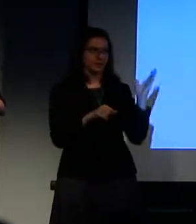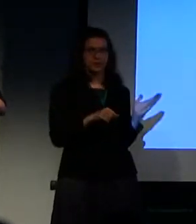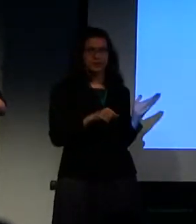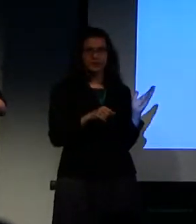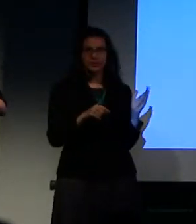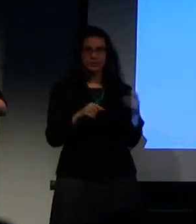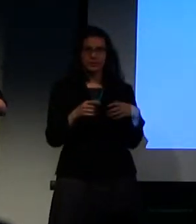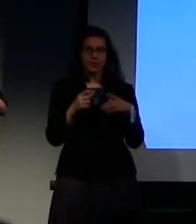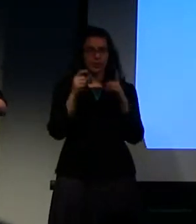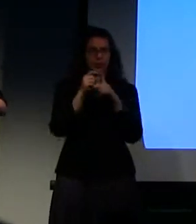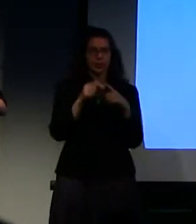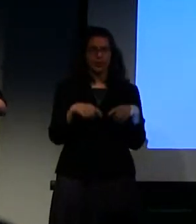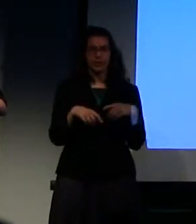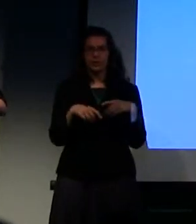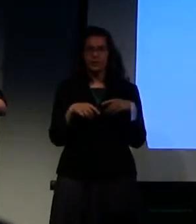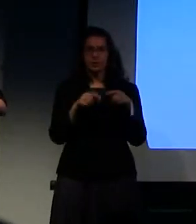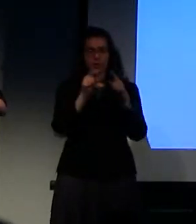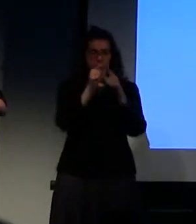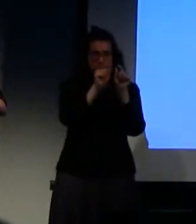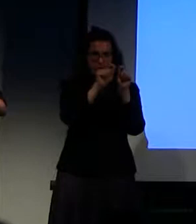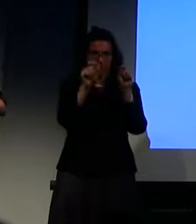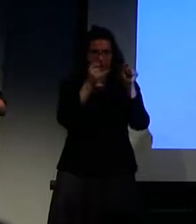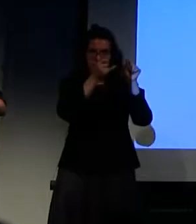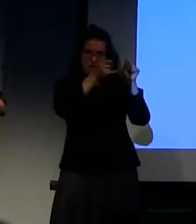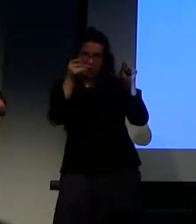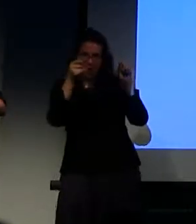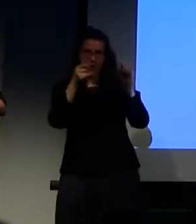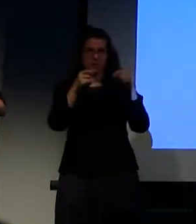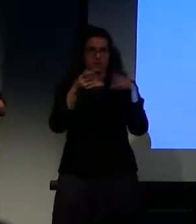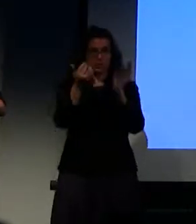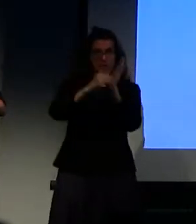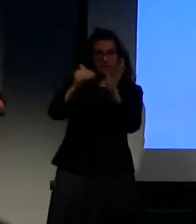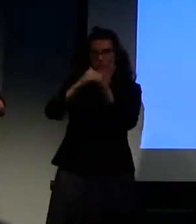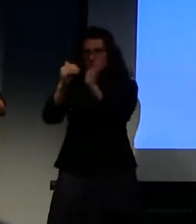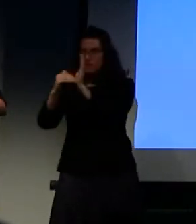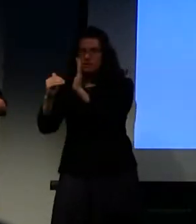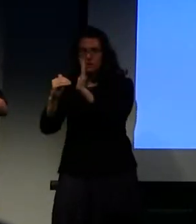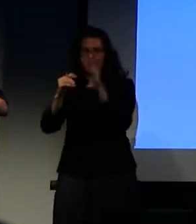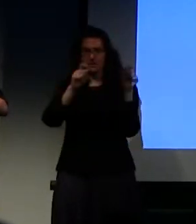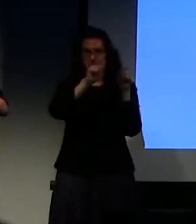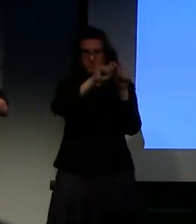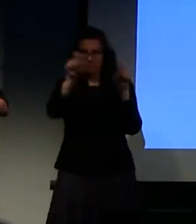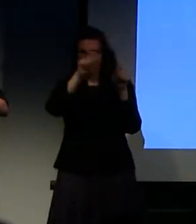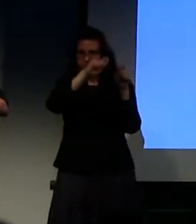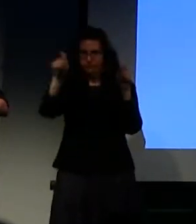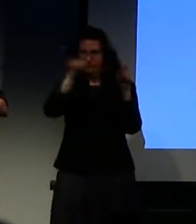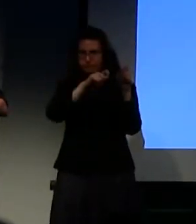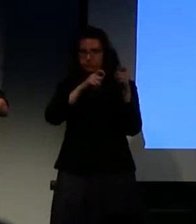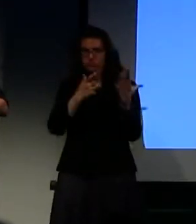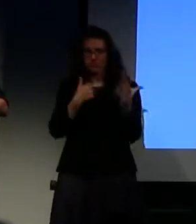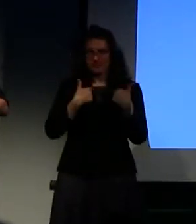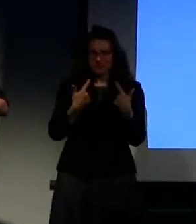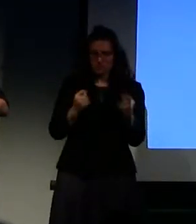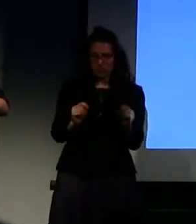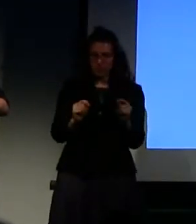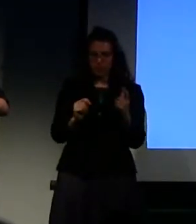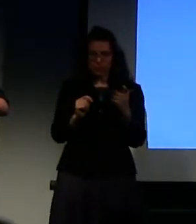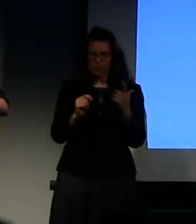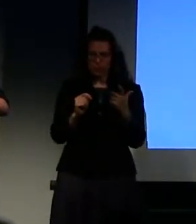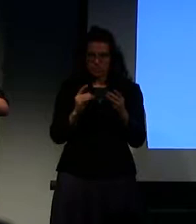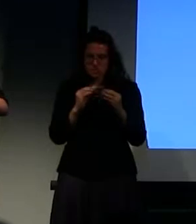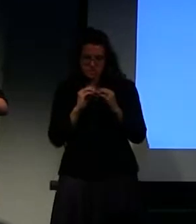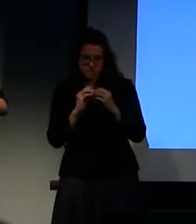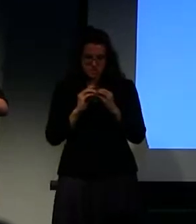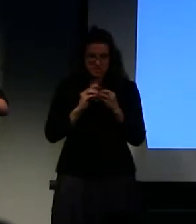it's underlined and repeated and crossed out, as I try to grapple with, like, is that really the word I want? No,